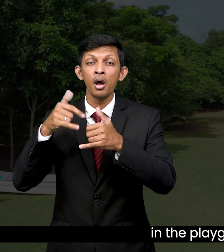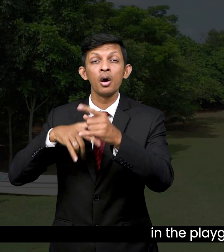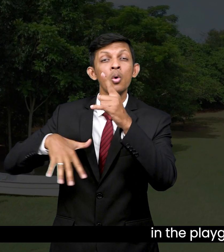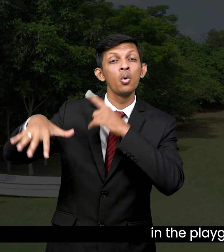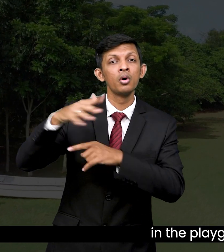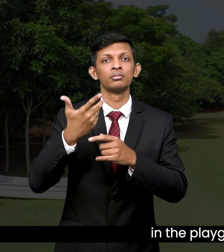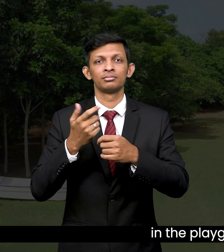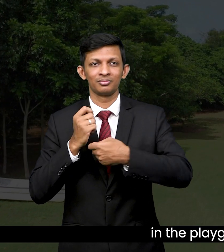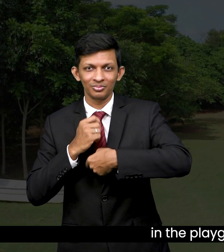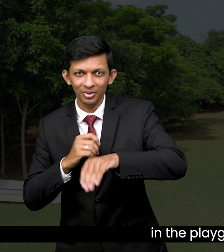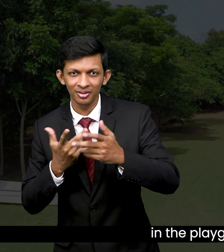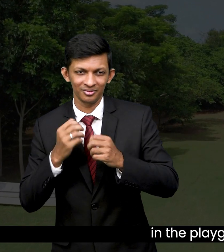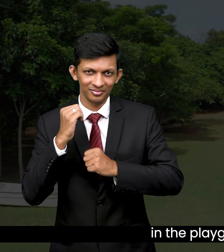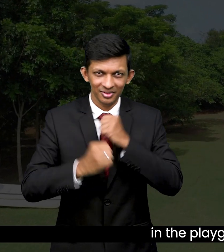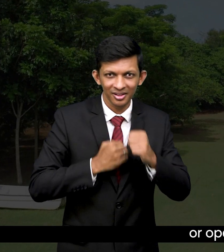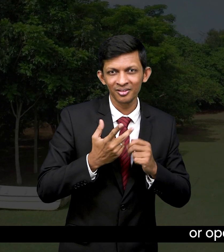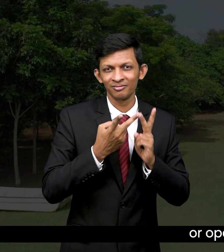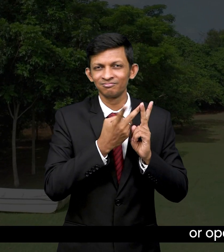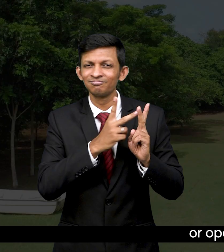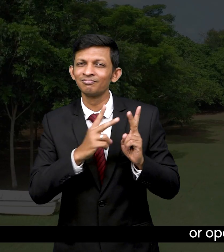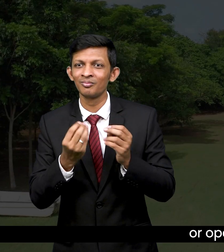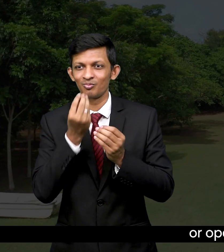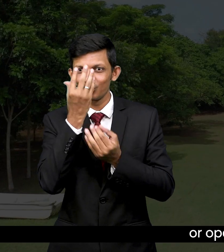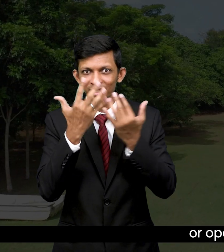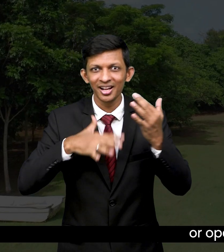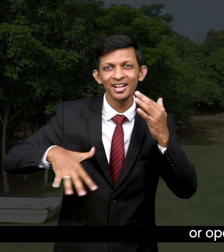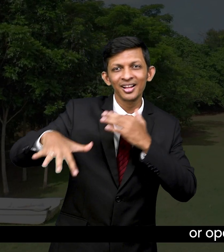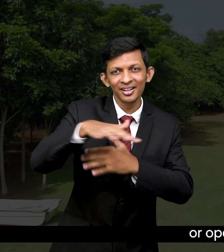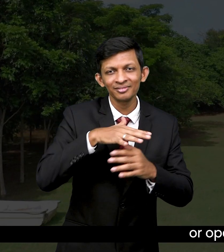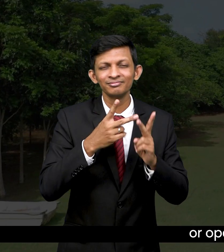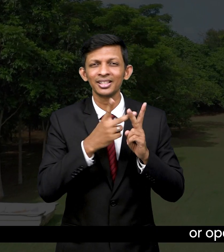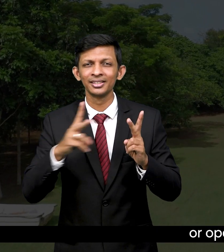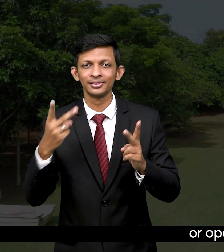the playground, garden, or open space.